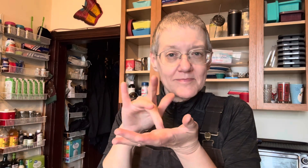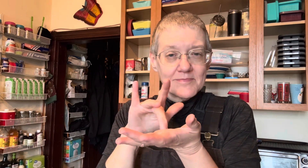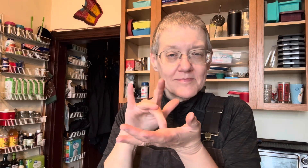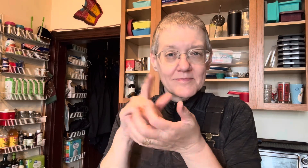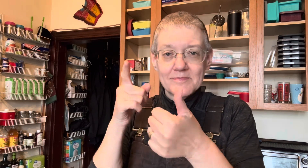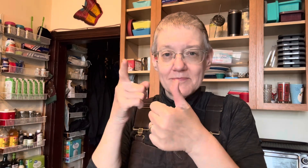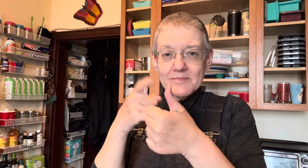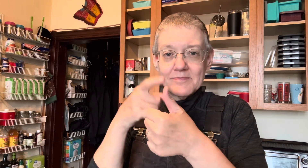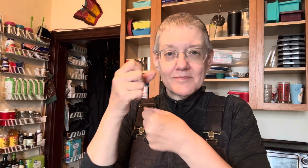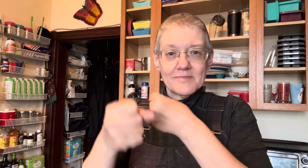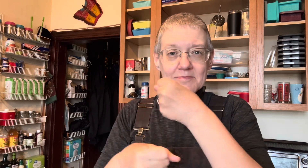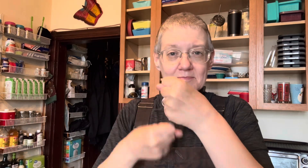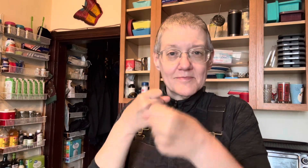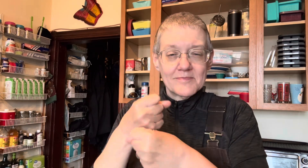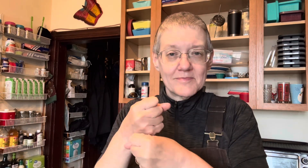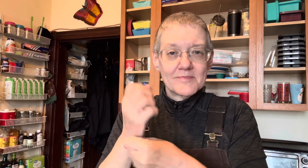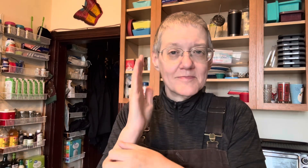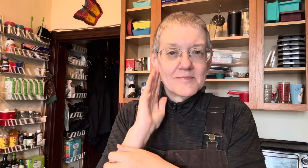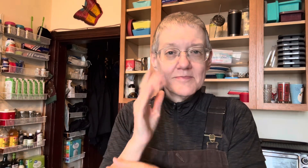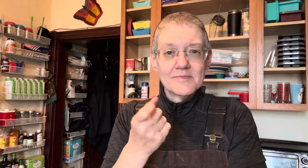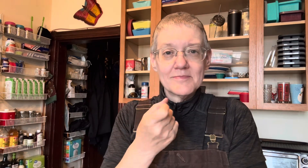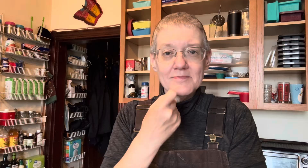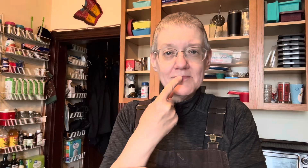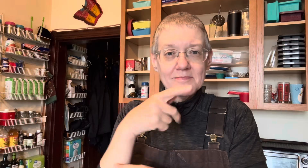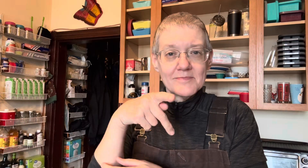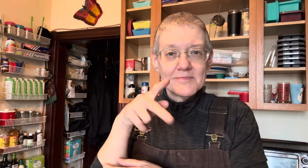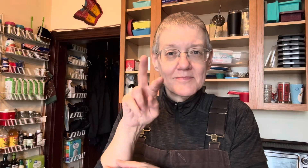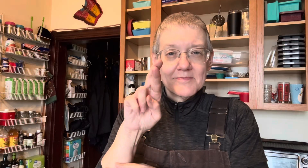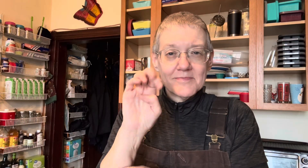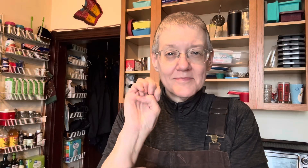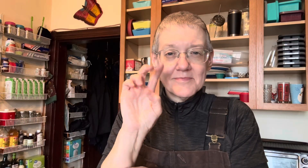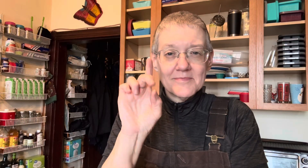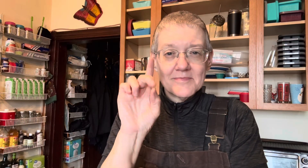anti-rejection meds, and for the first year, he'll be on prednisone.